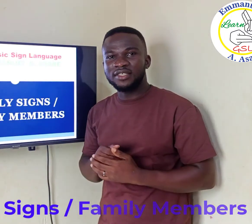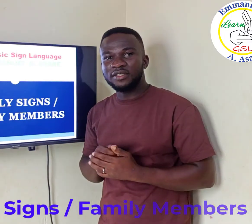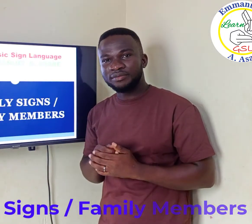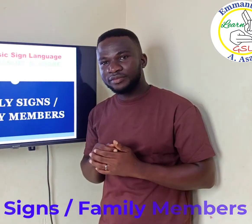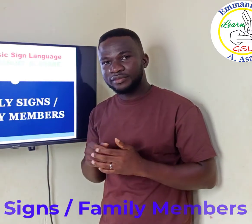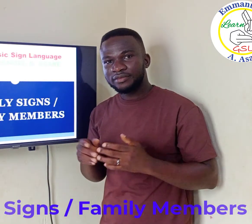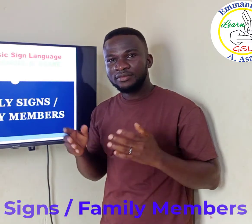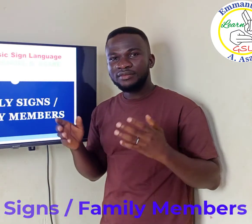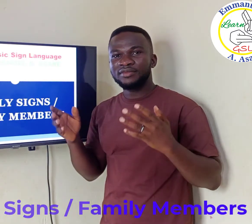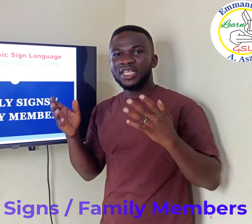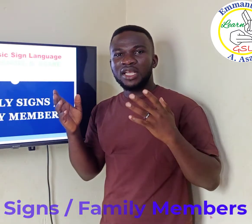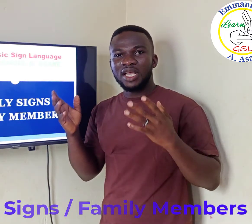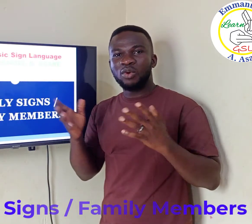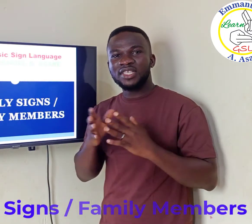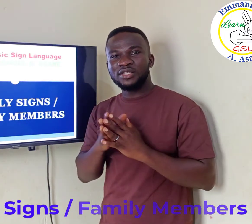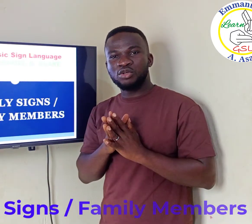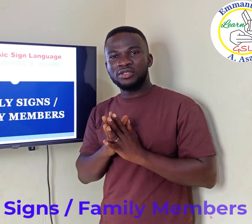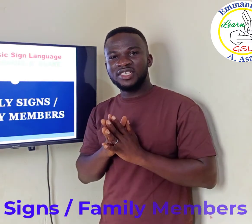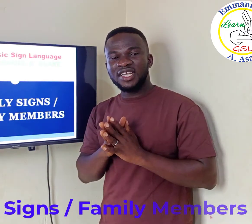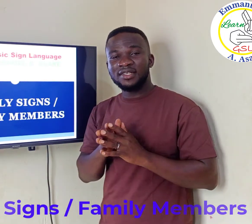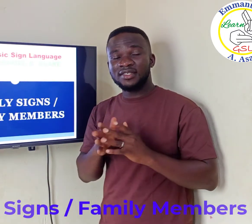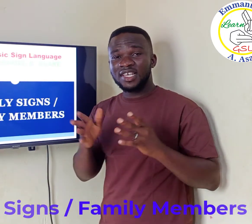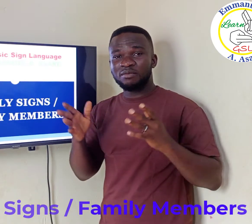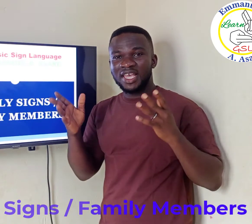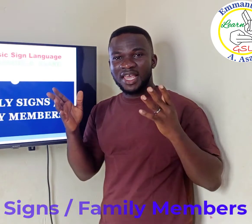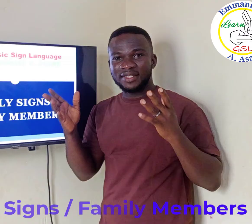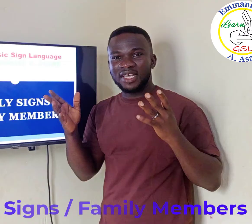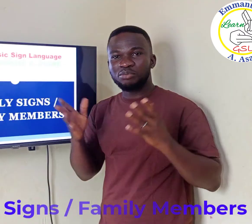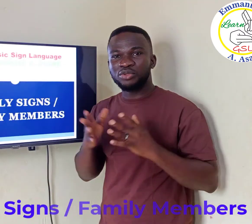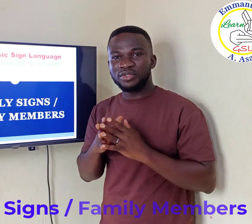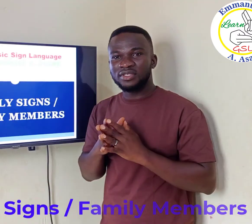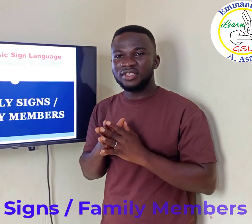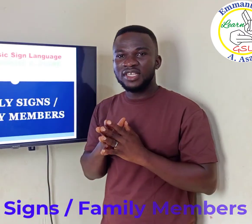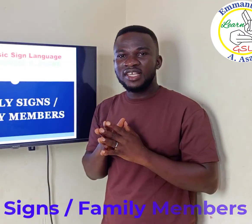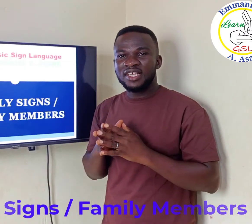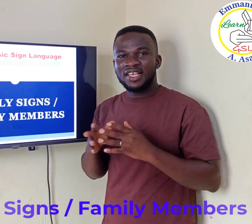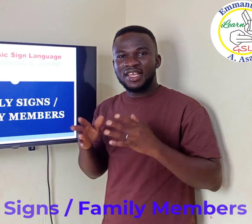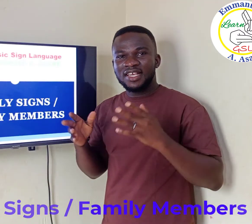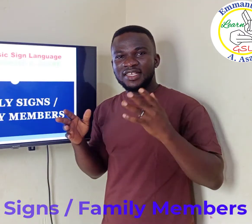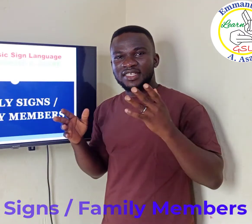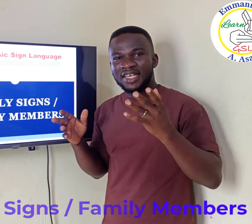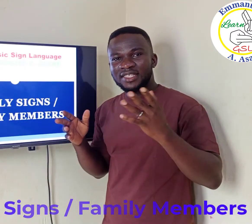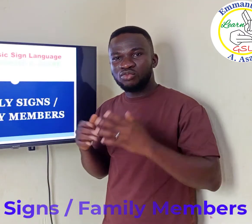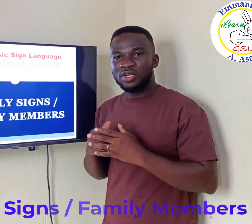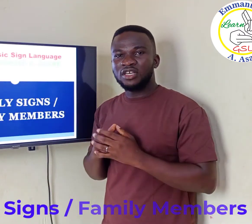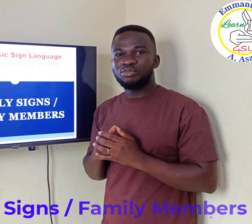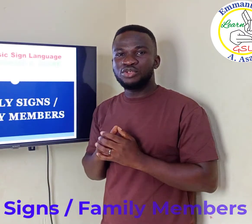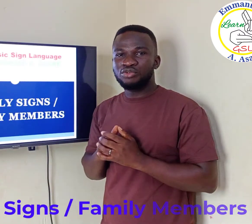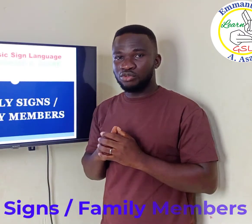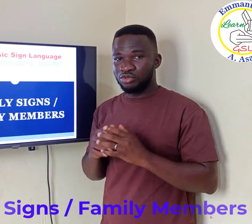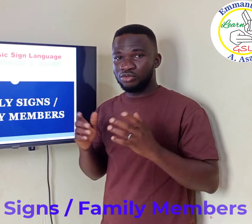lesson, I want us to consider some examples that will help you to know